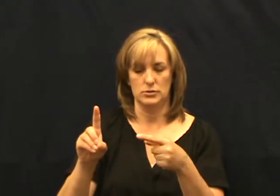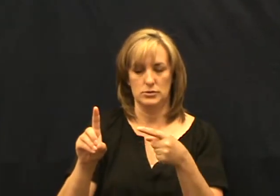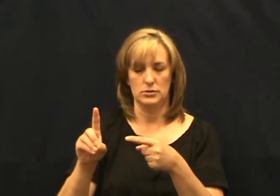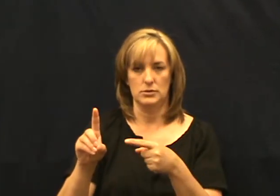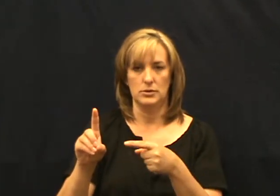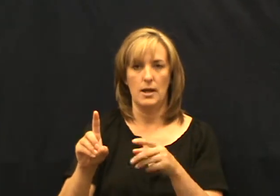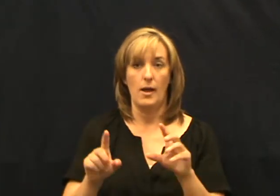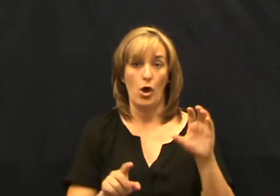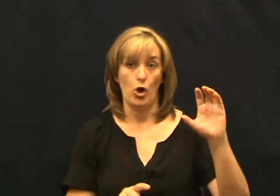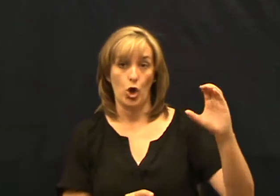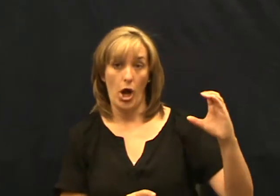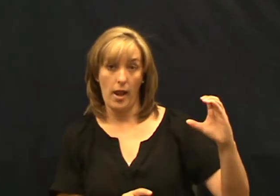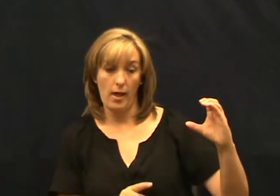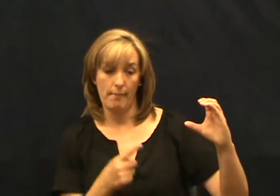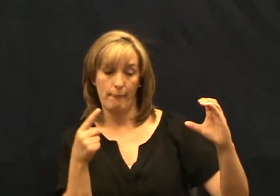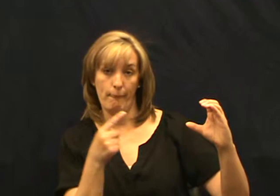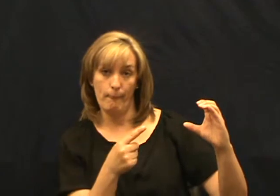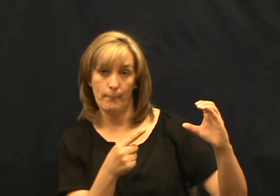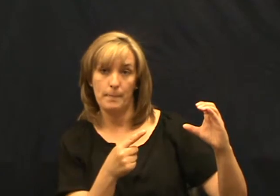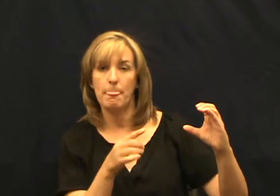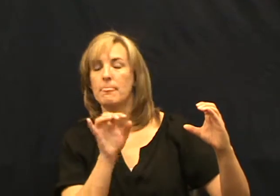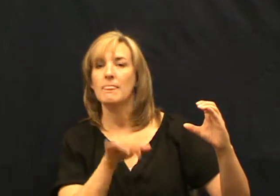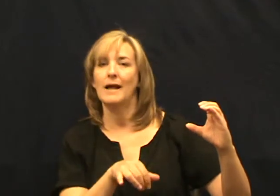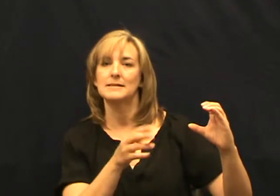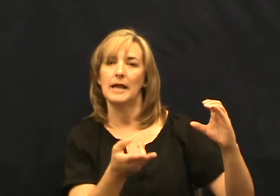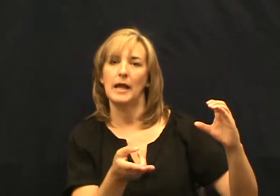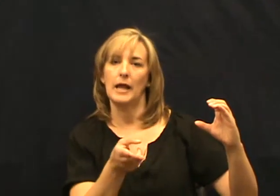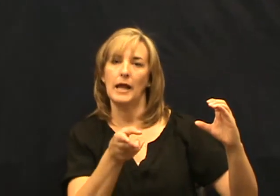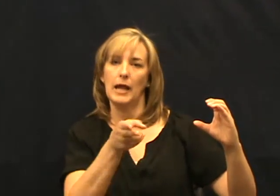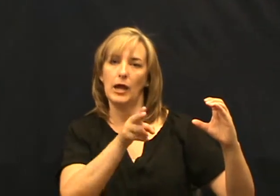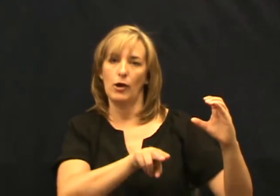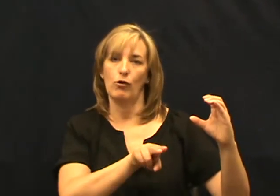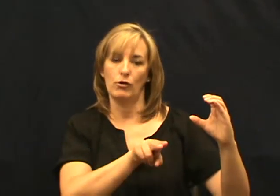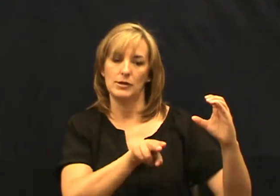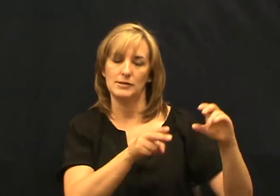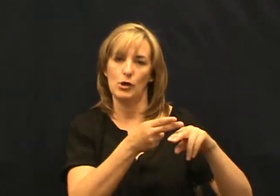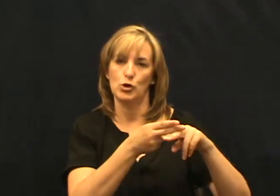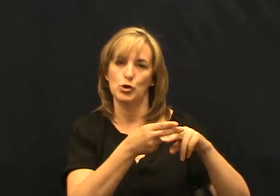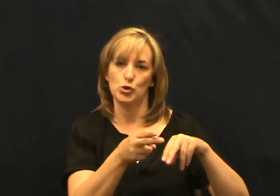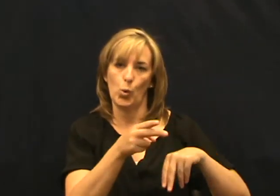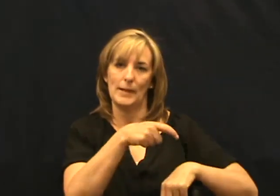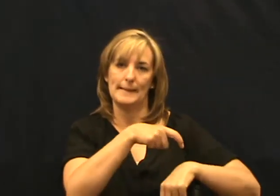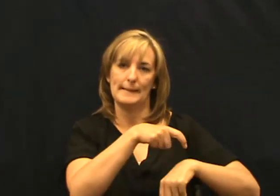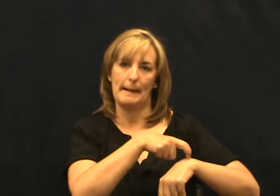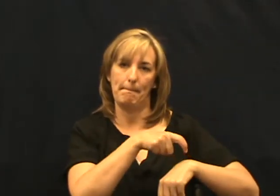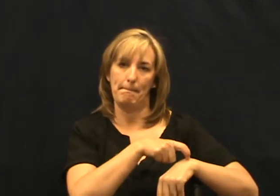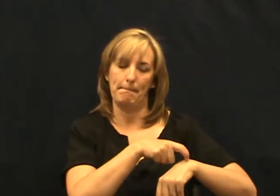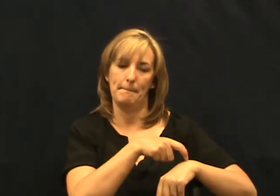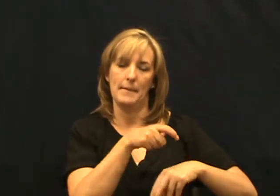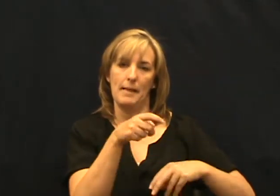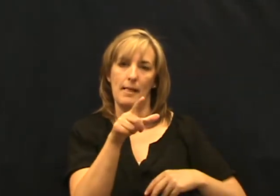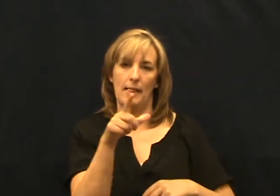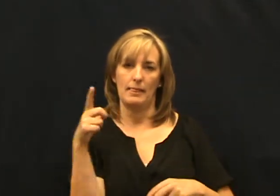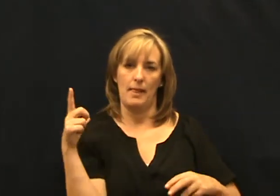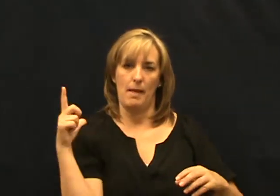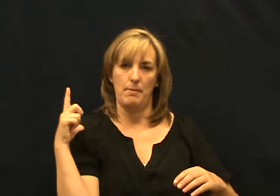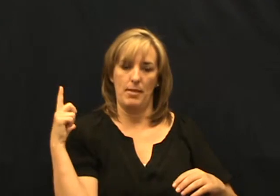credit is an increase in a short-term liability that we call unearned revenue for $300. Now